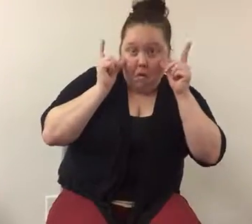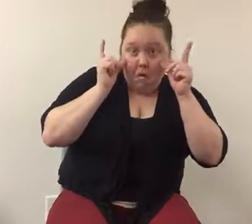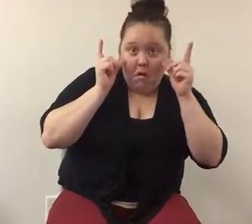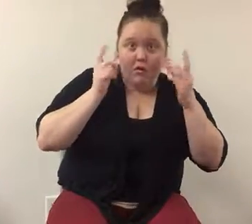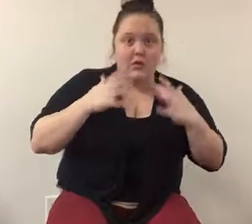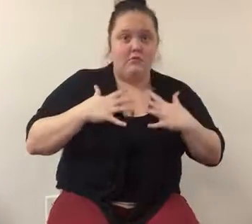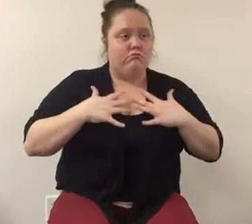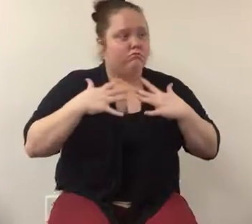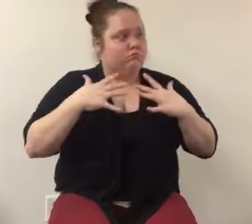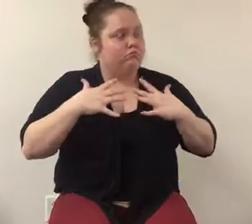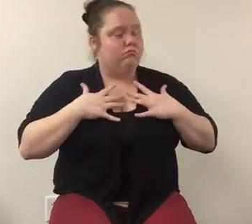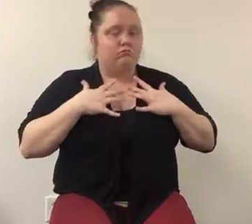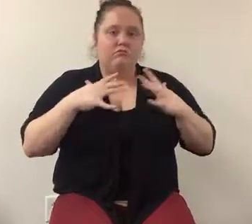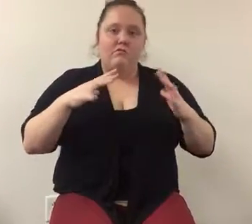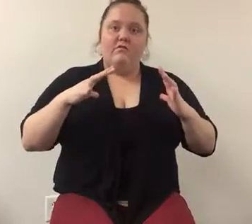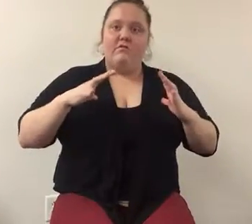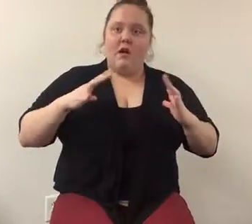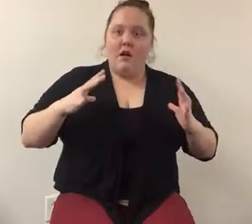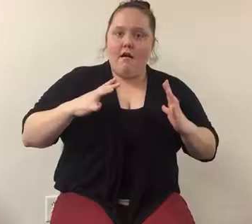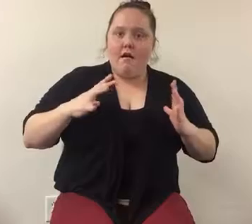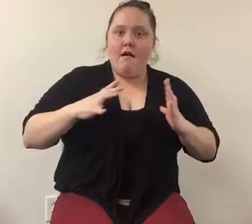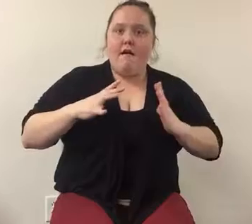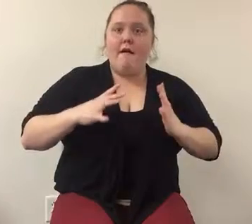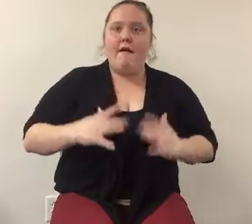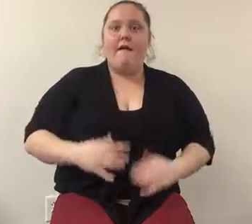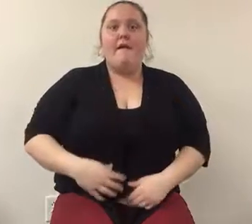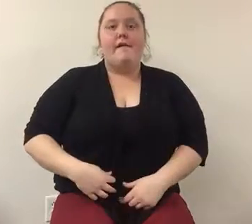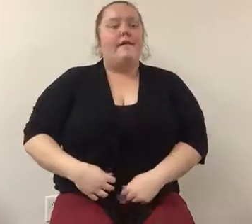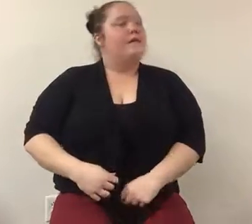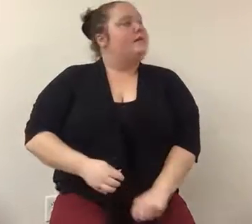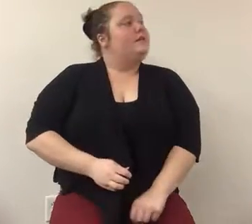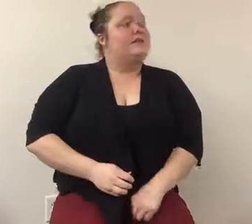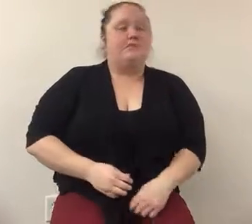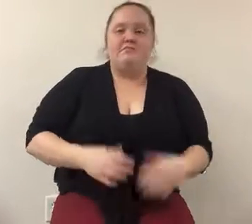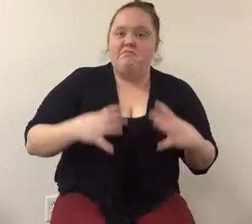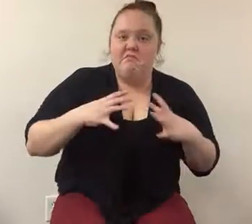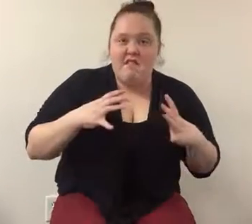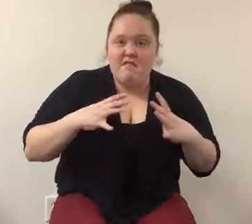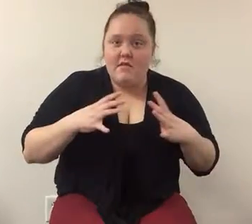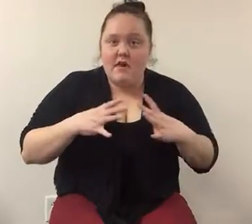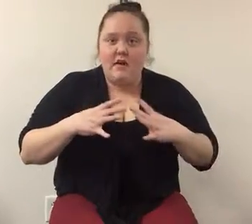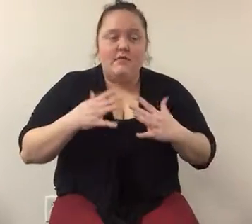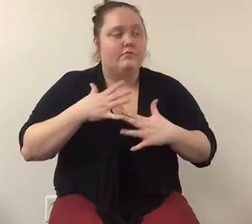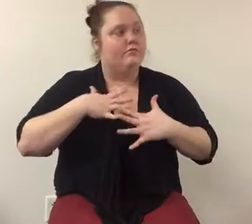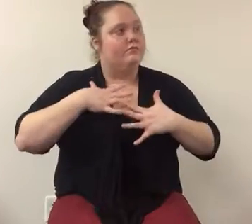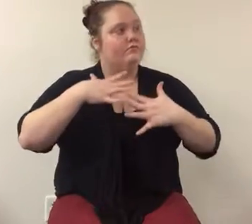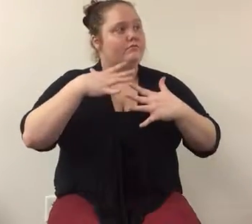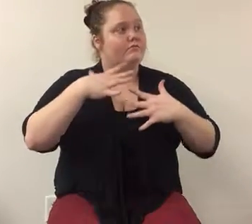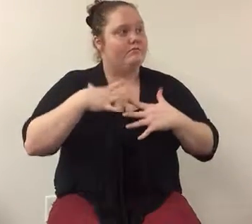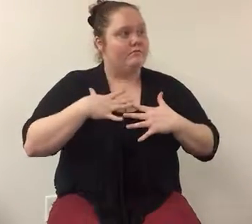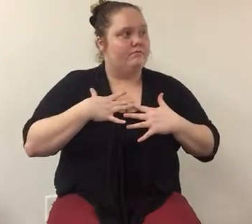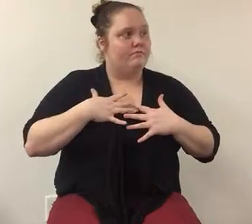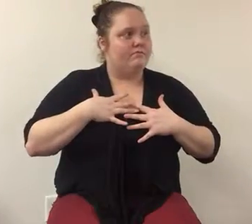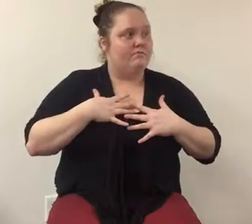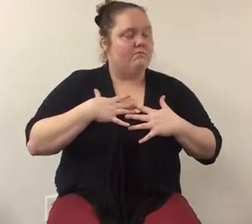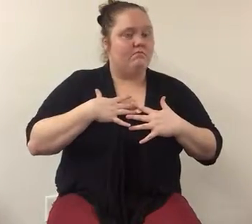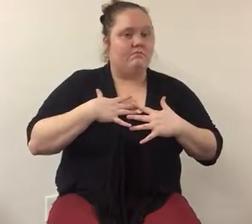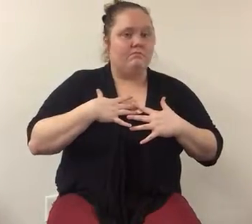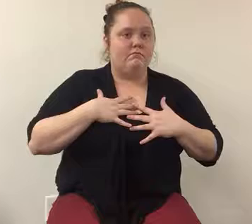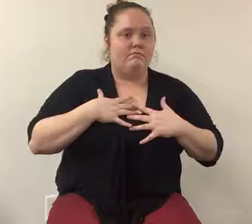not unconscious. You don't have a breathing tube put down. That type of invasive surgical techniques are not necessary